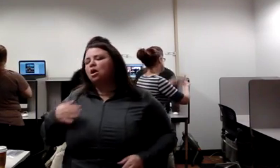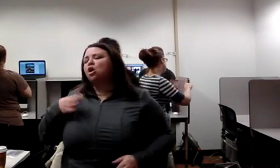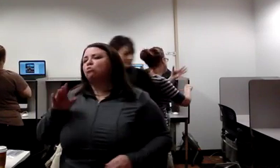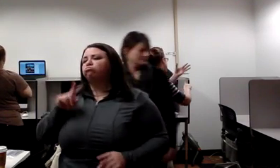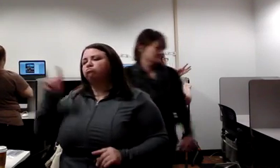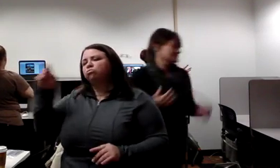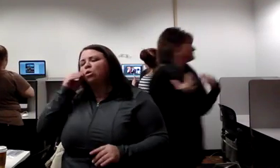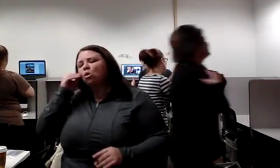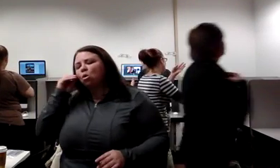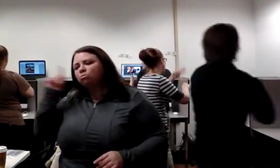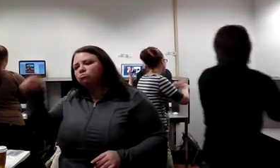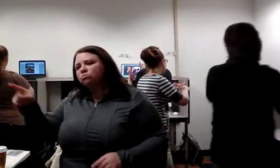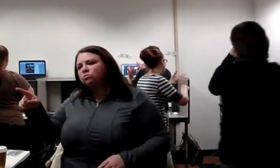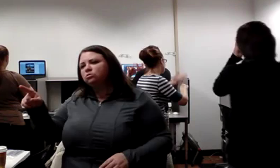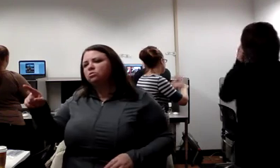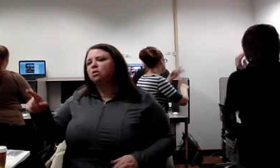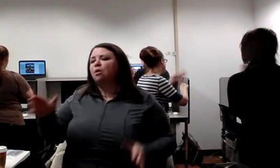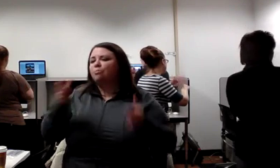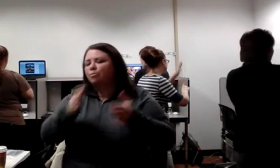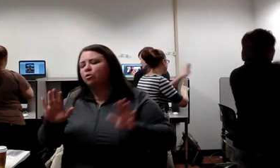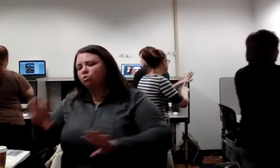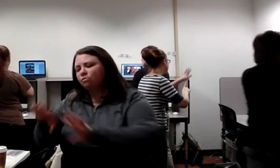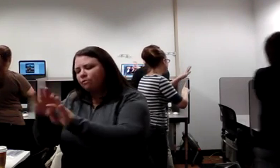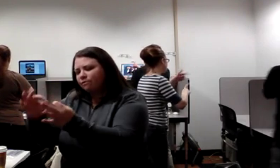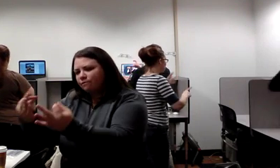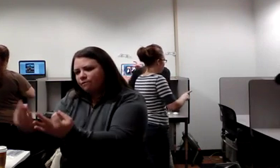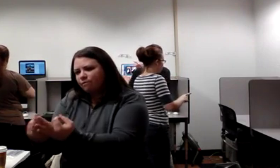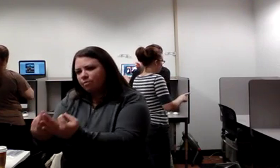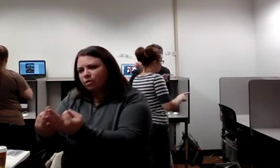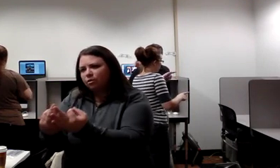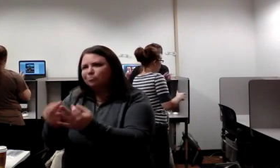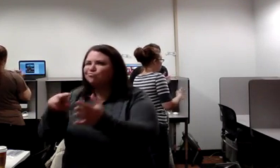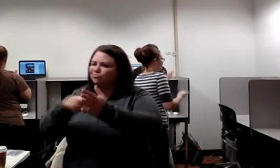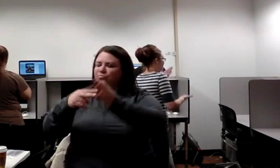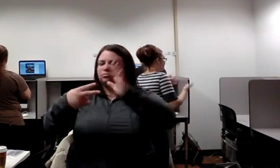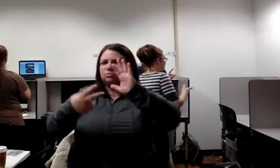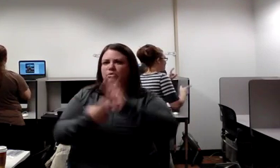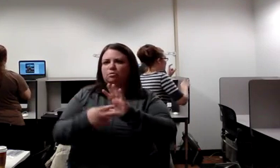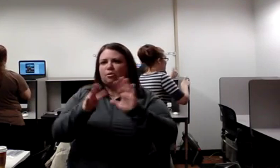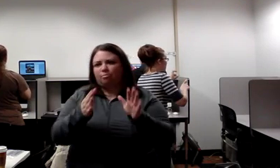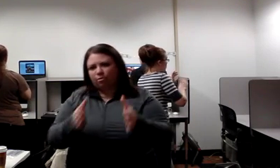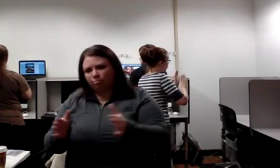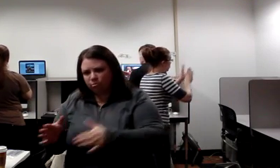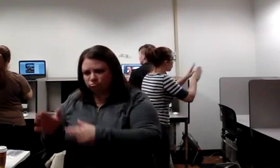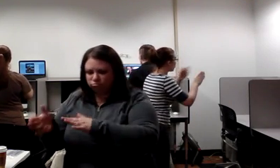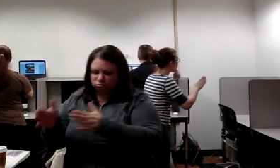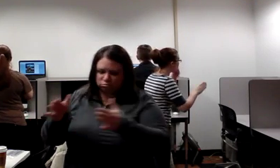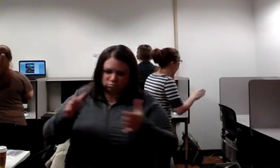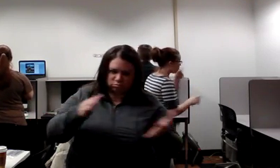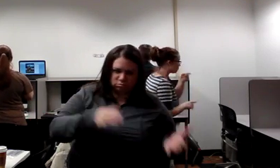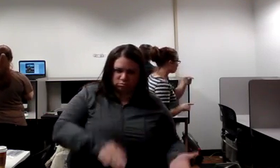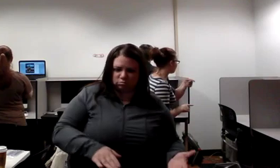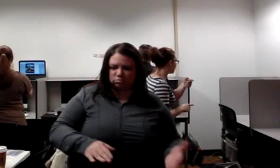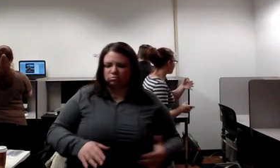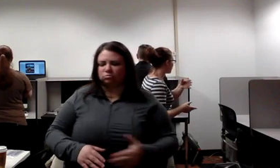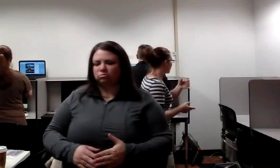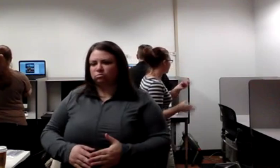my affairs in order, which is doctor's code for prepare to die. It means to try and tell your kids